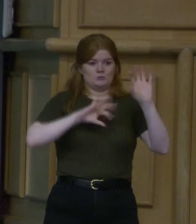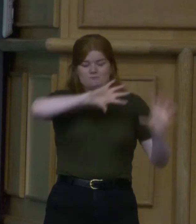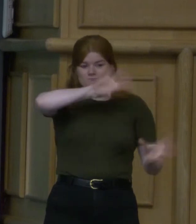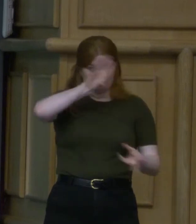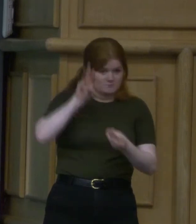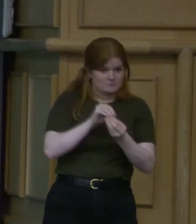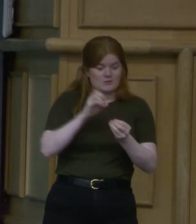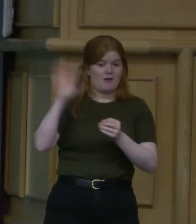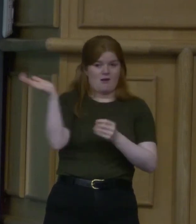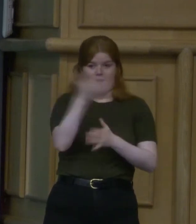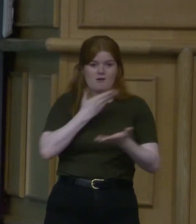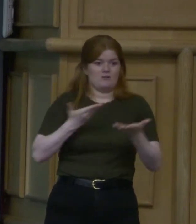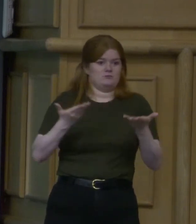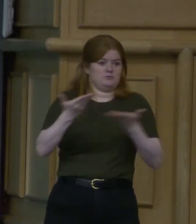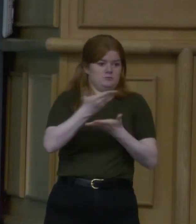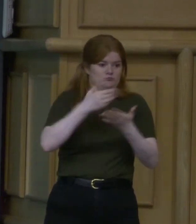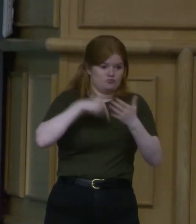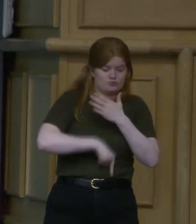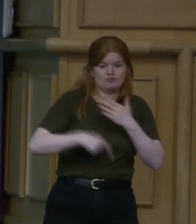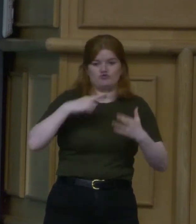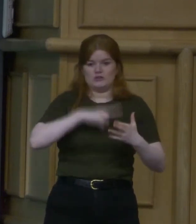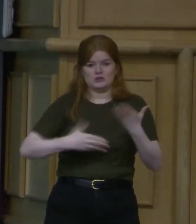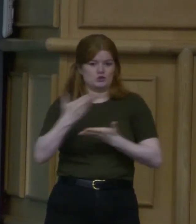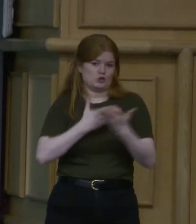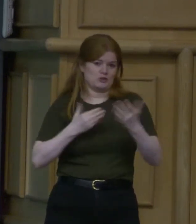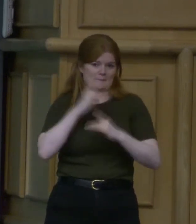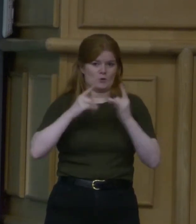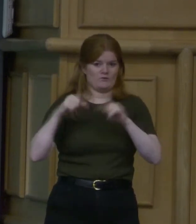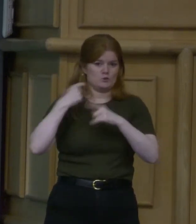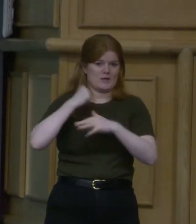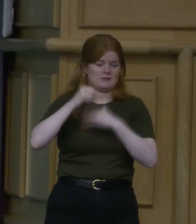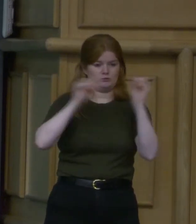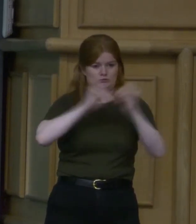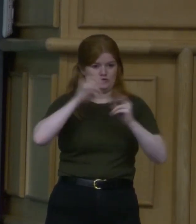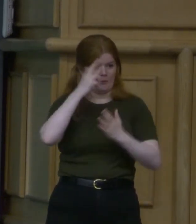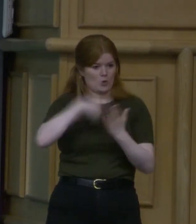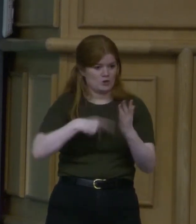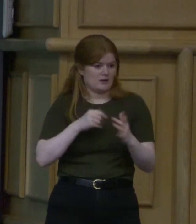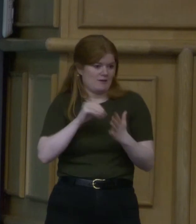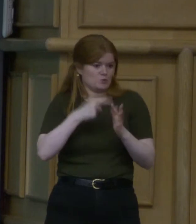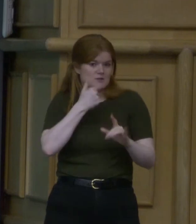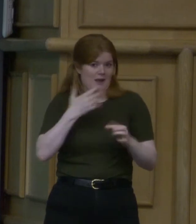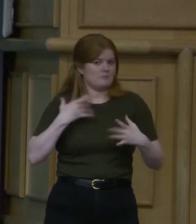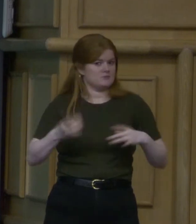the discussions that have taken place over the last few days. I have to say that I've been